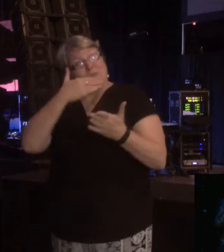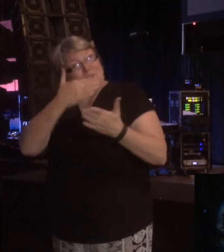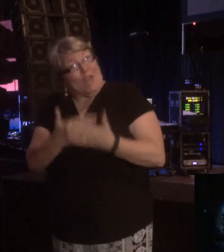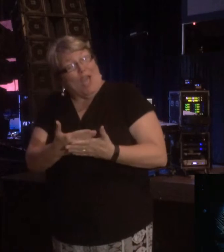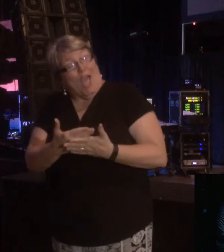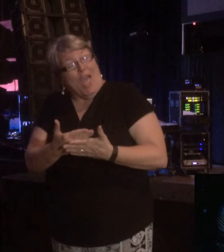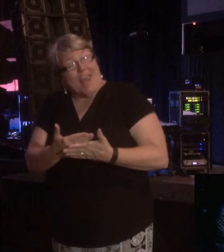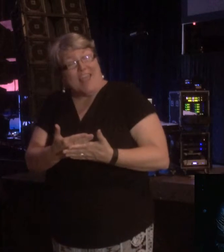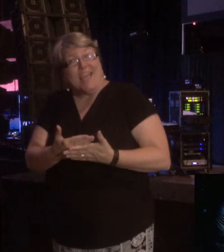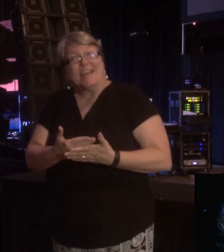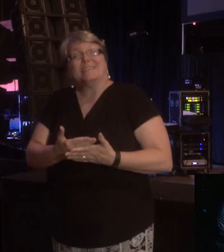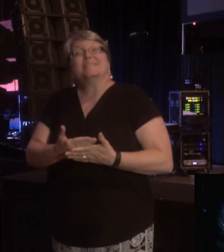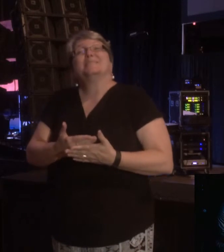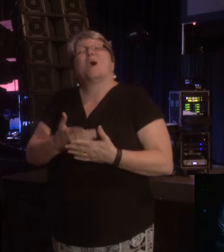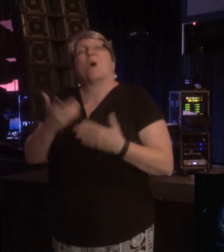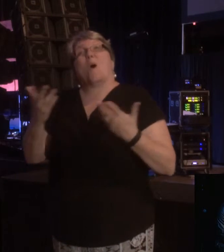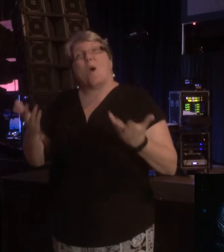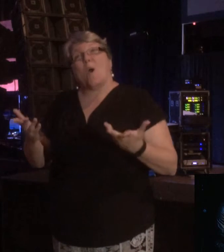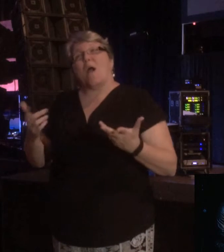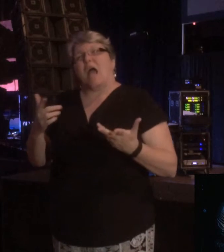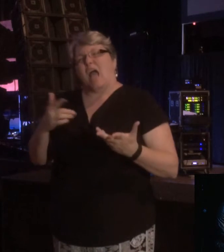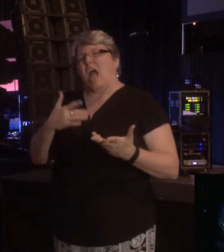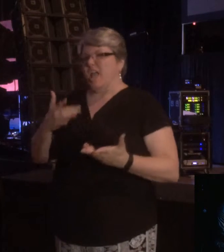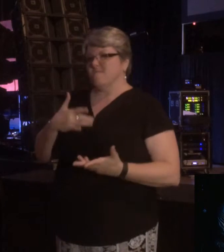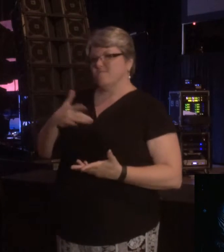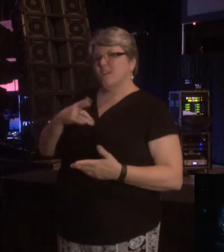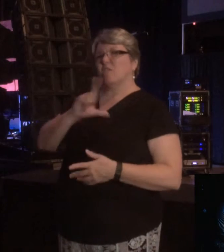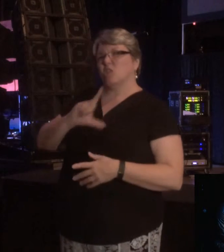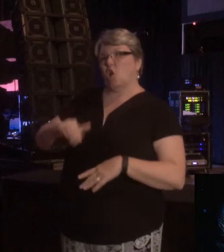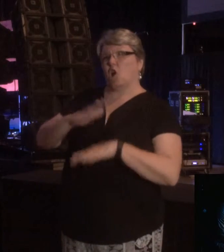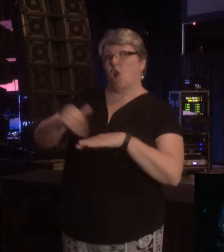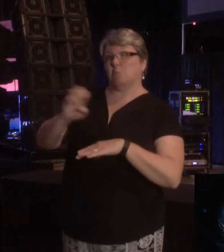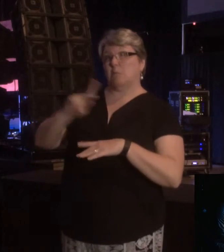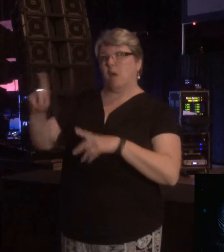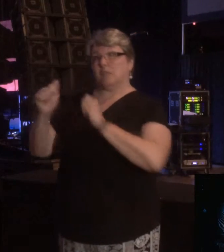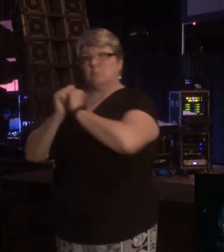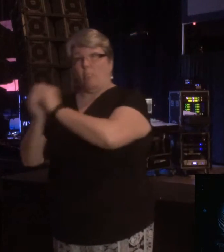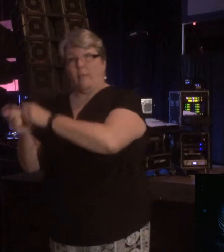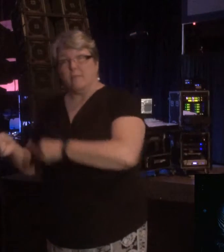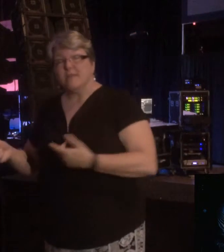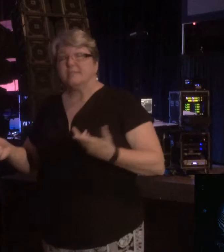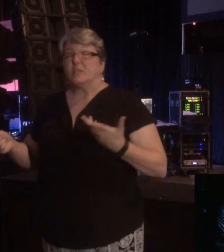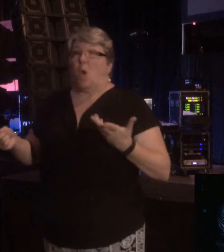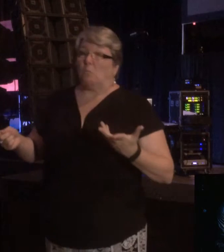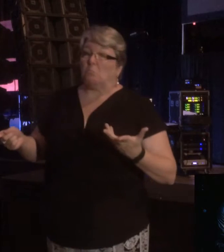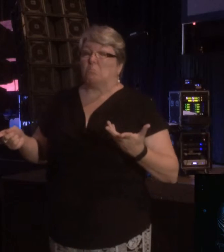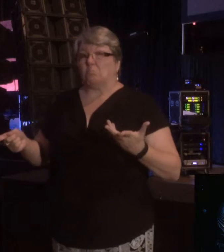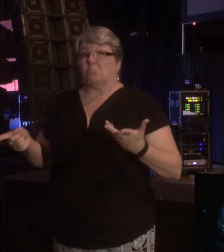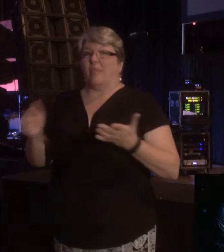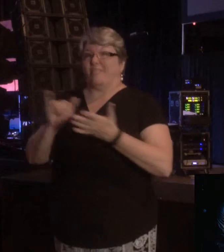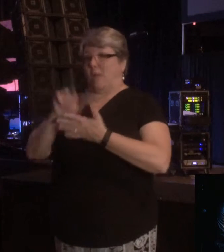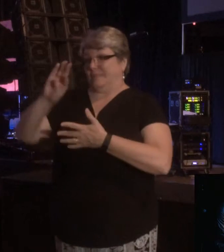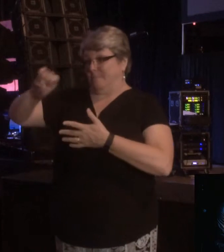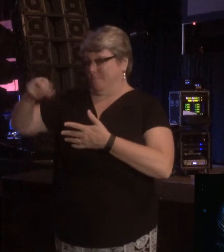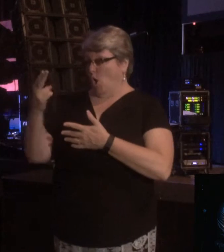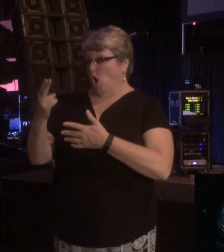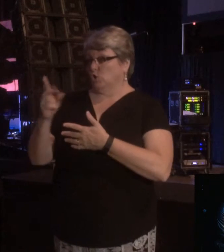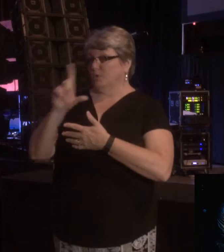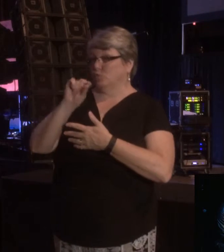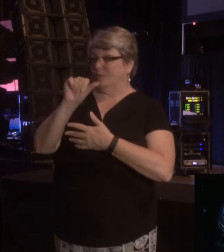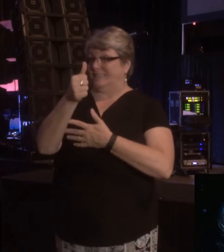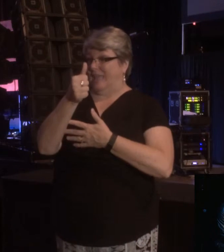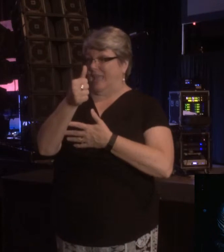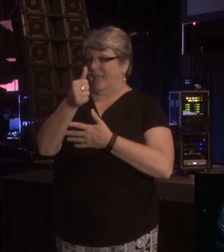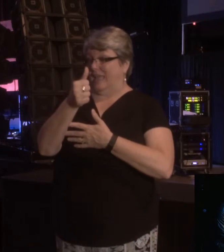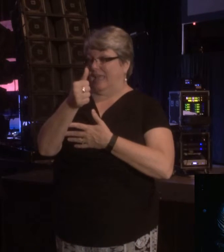of some of the ins and outs of that in a minute, but the last breakup was 7 years into